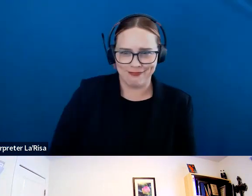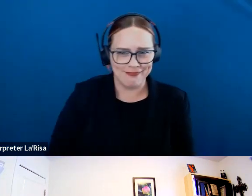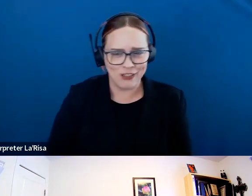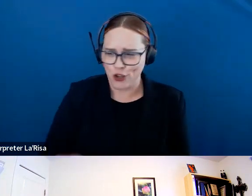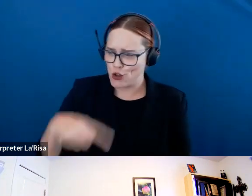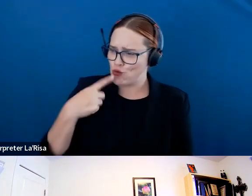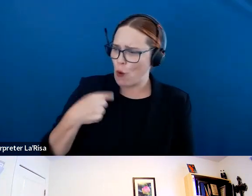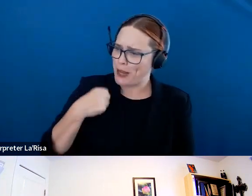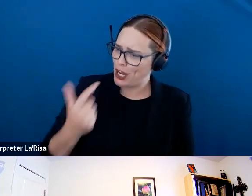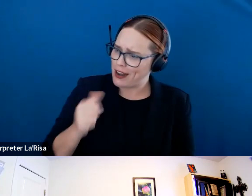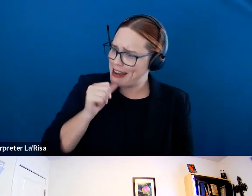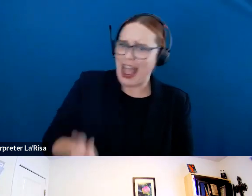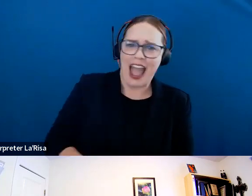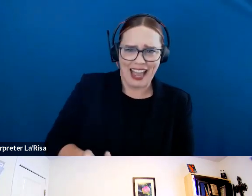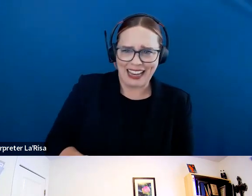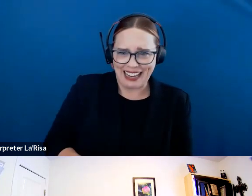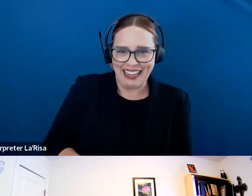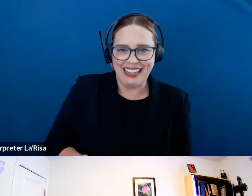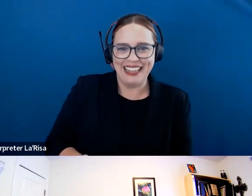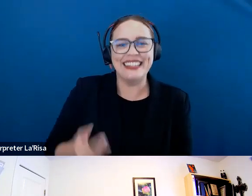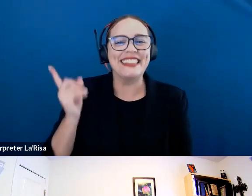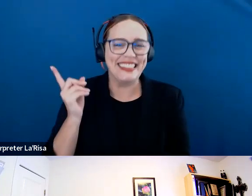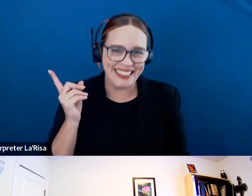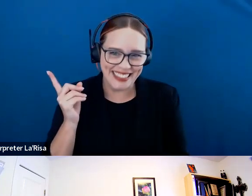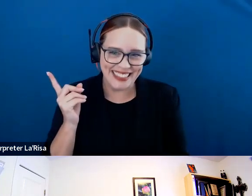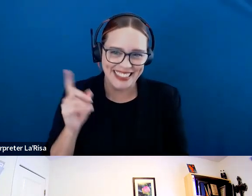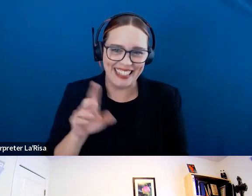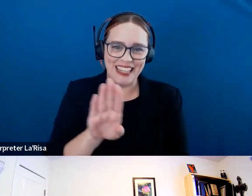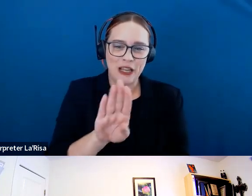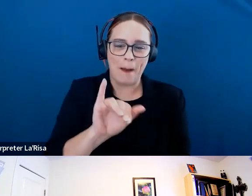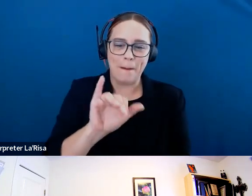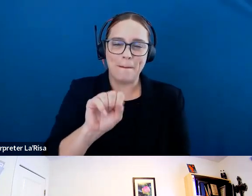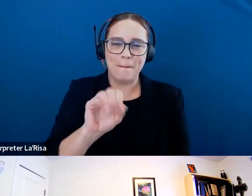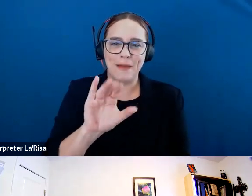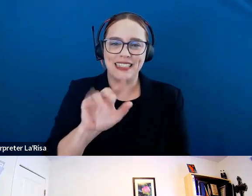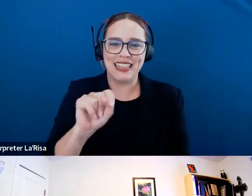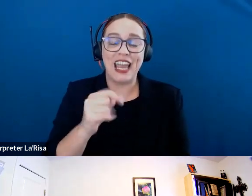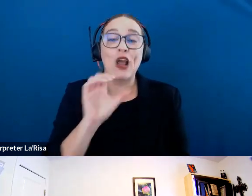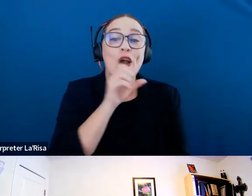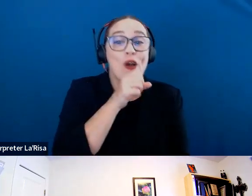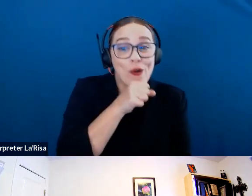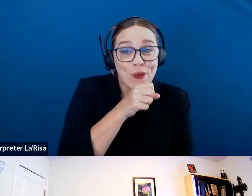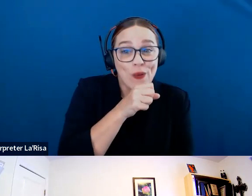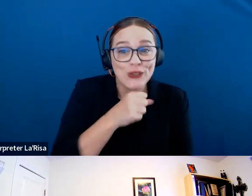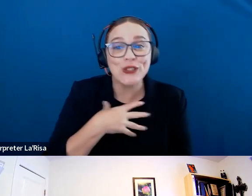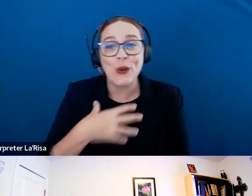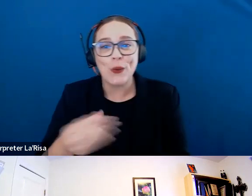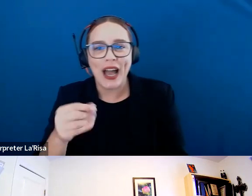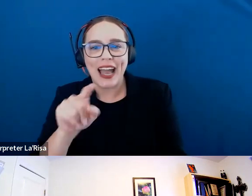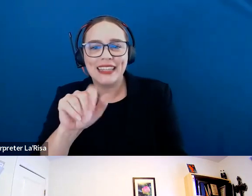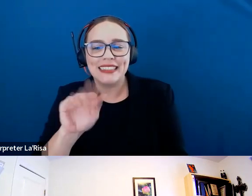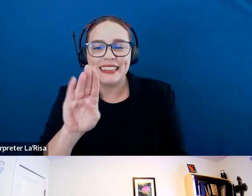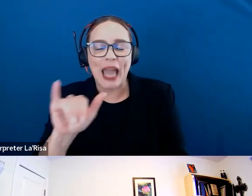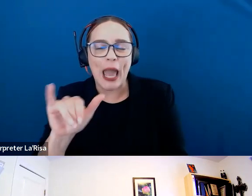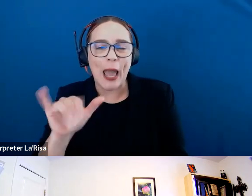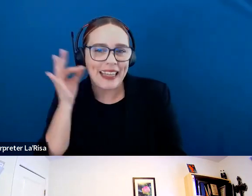to. So Biscuit is a orange and white tabby. He